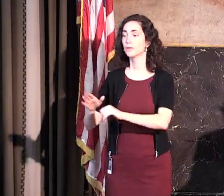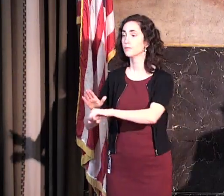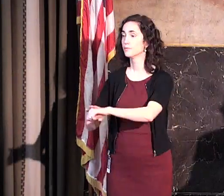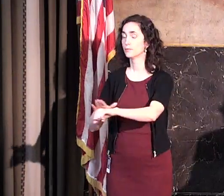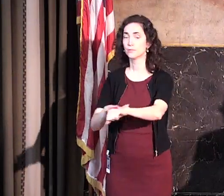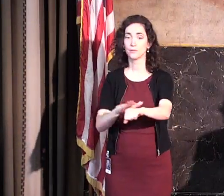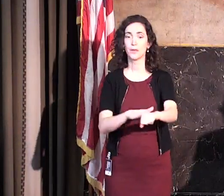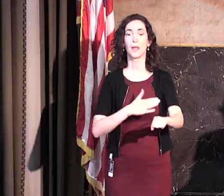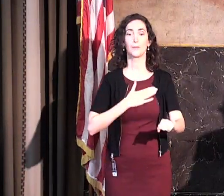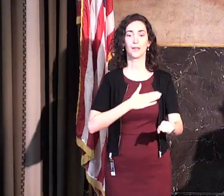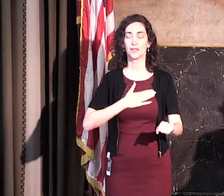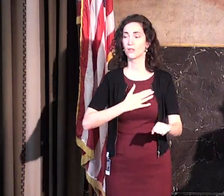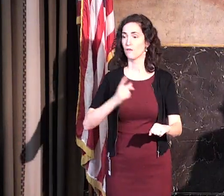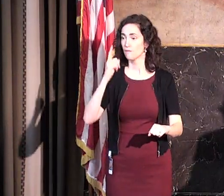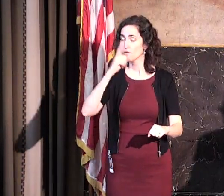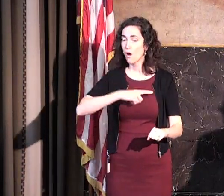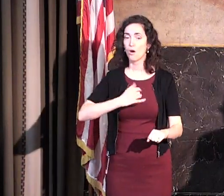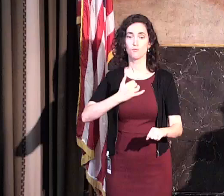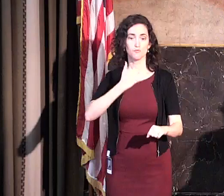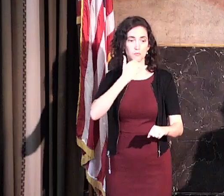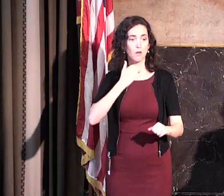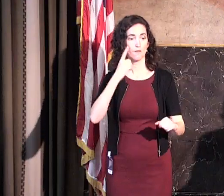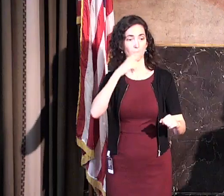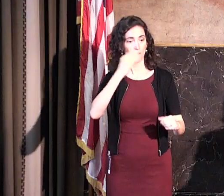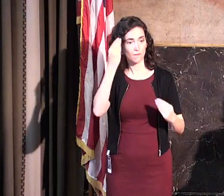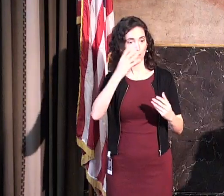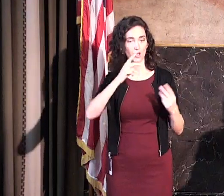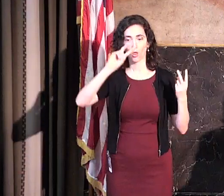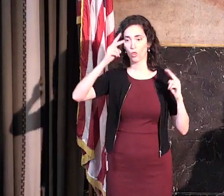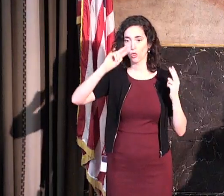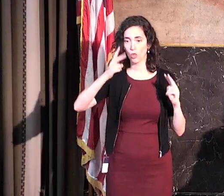to spread misinformation.